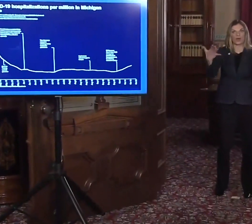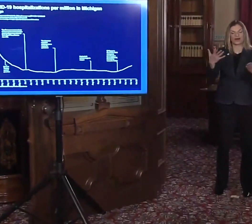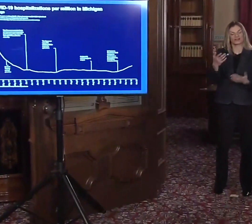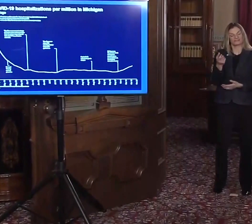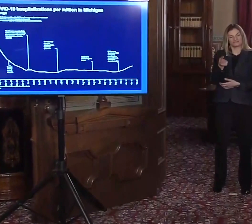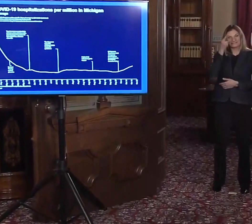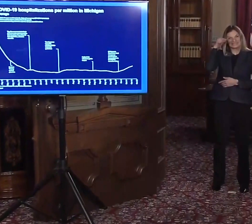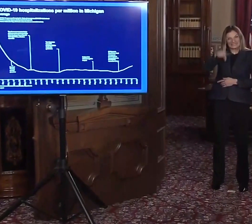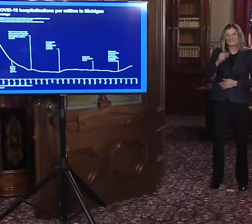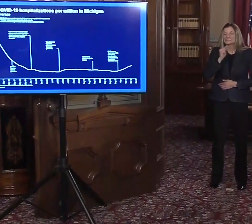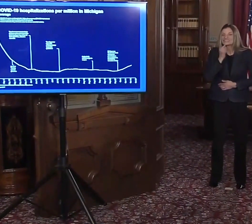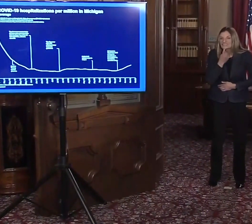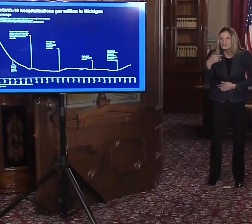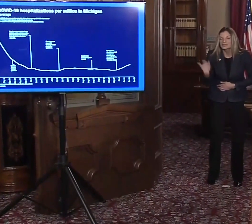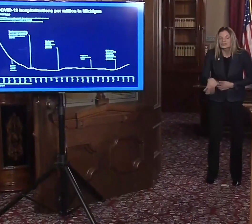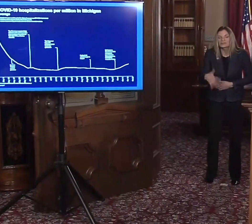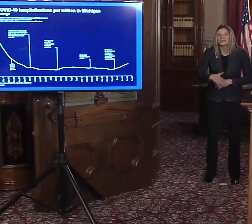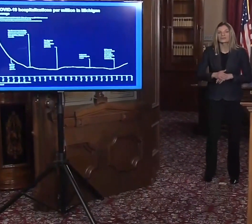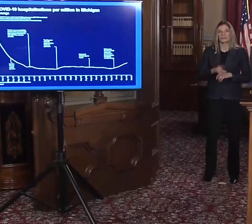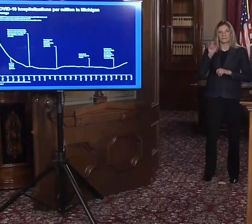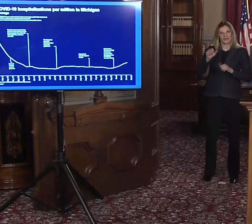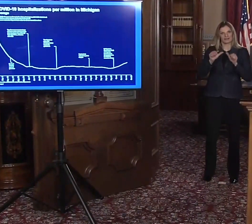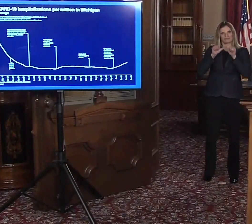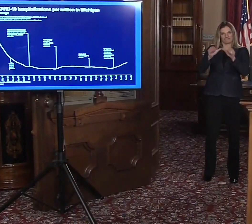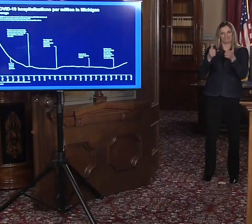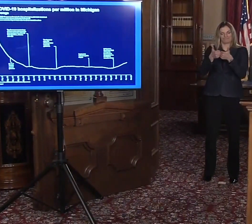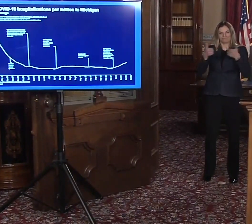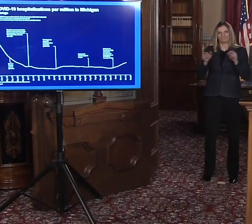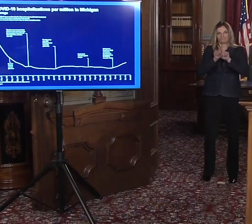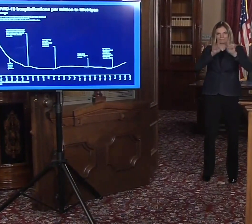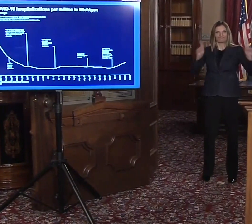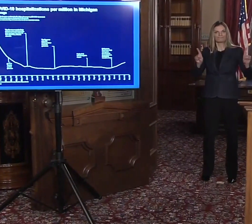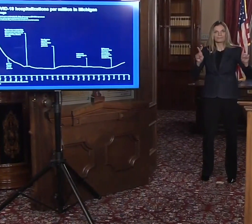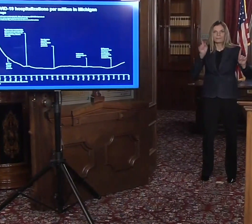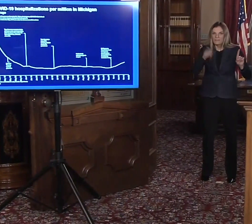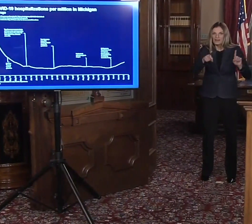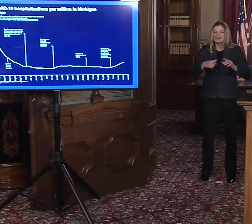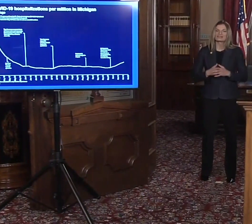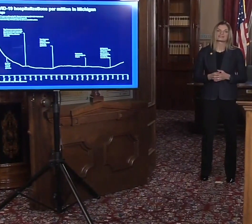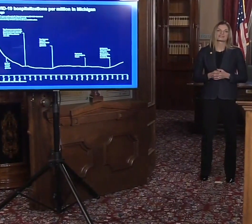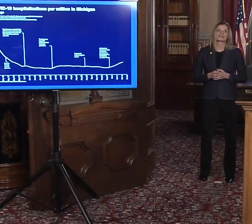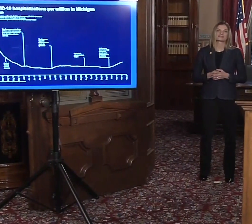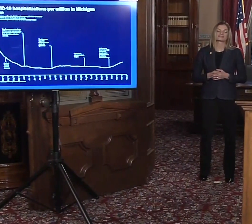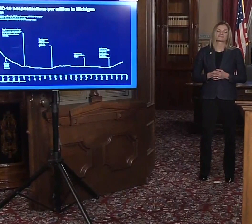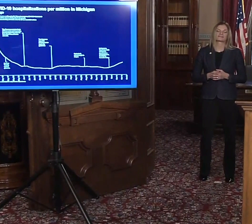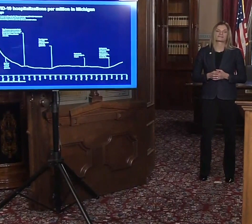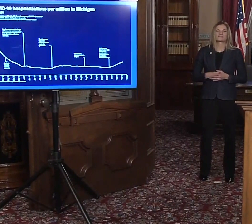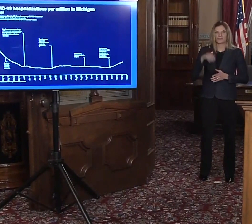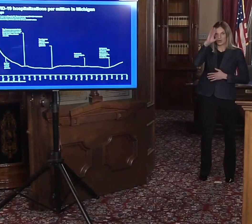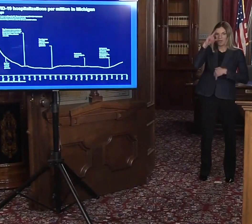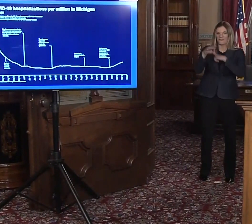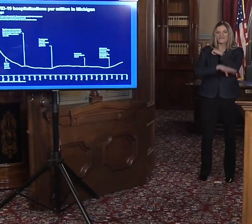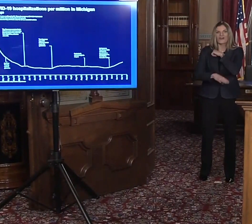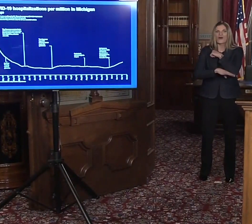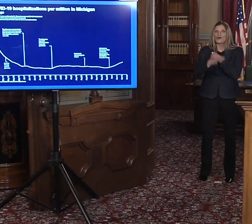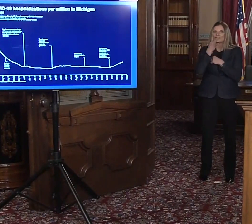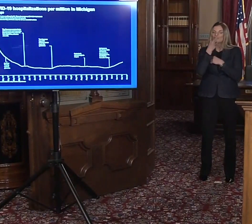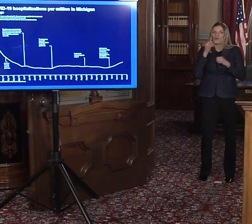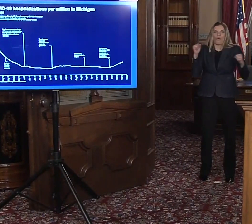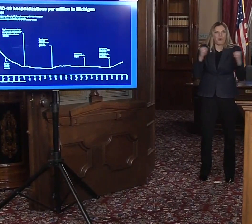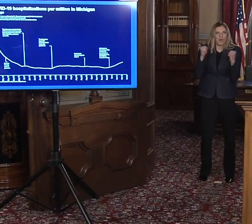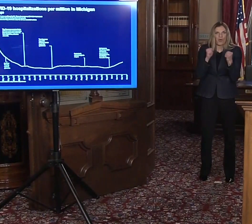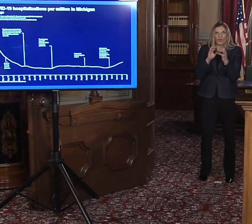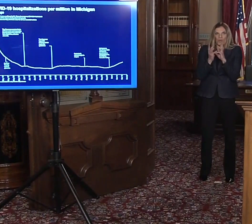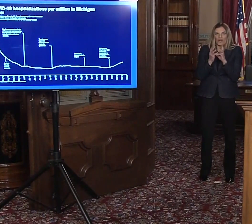masks and maintaining physical distancing. We all know the fall was going to bring cooler weather, but we are